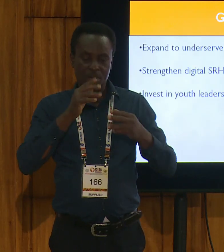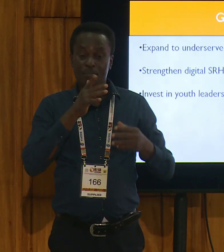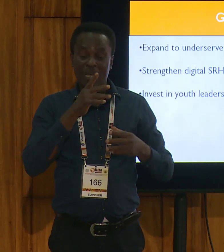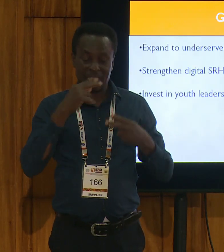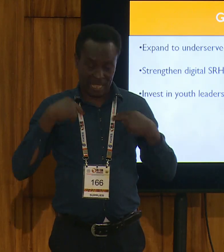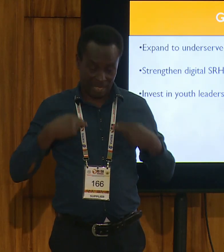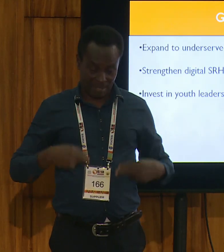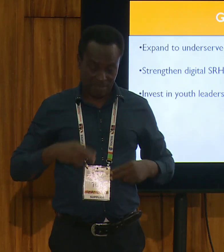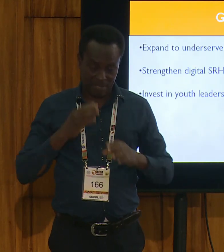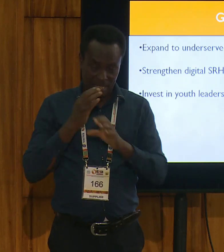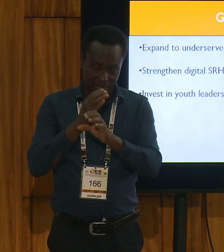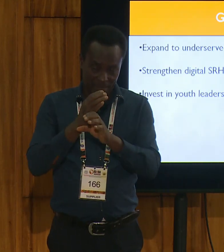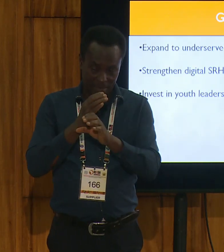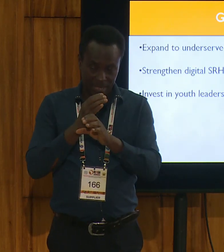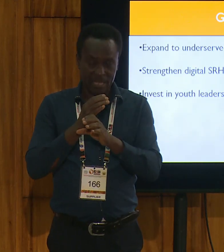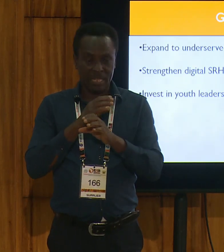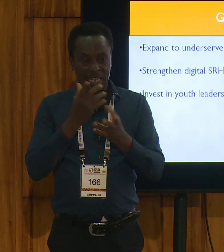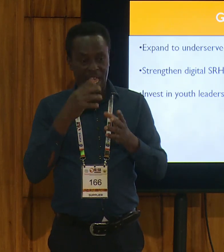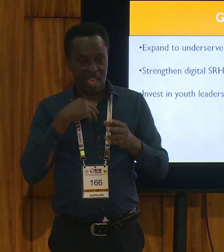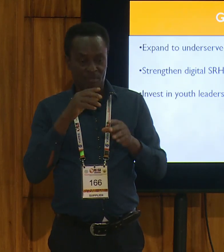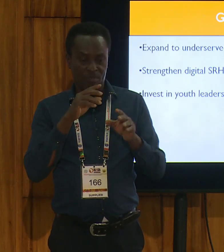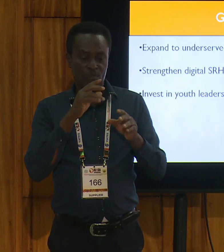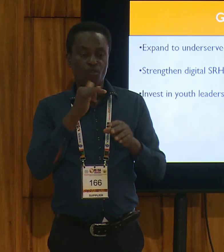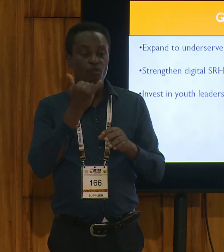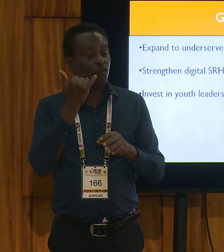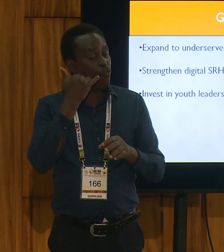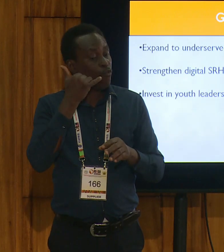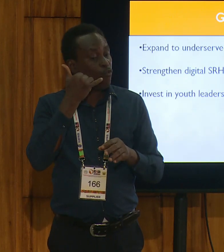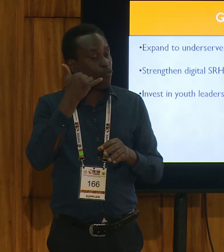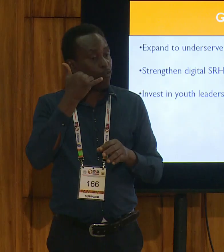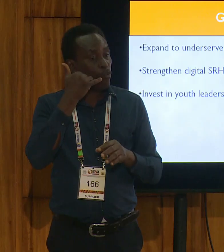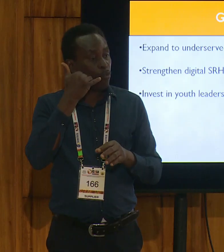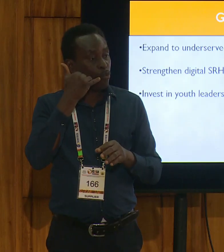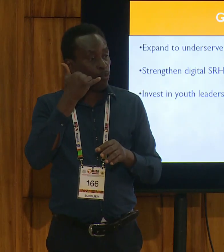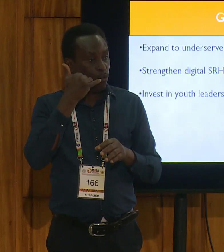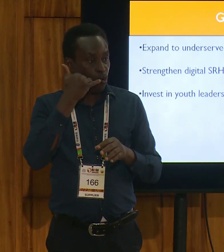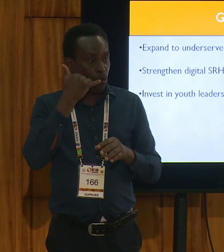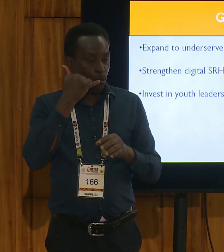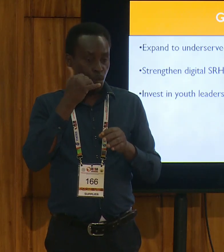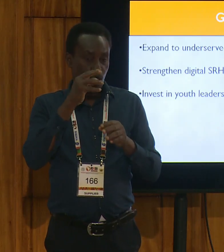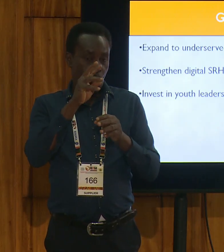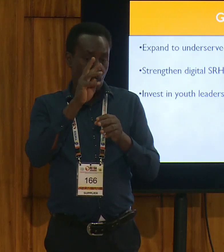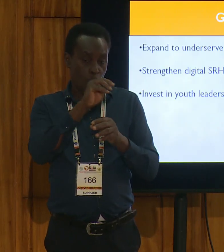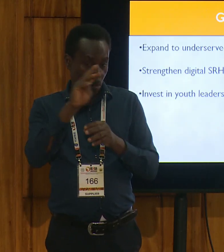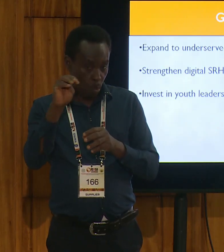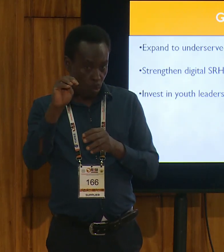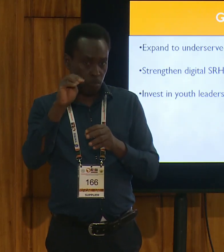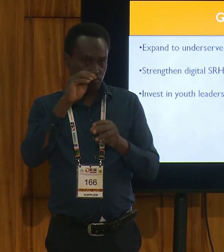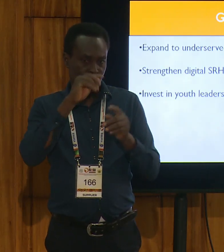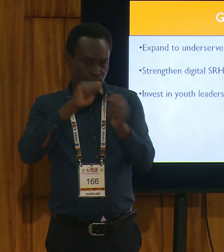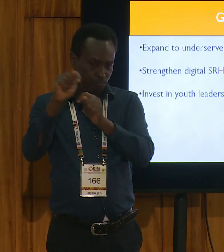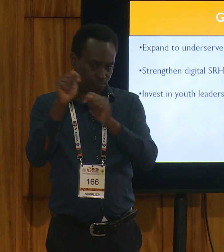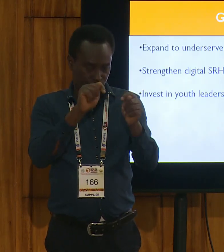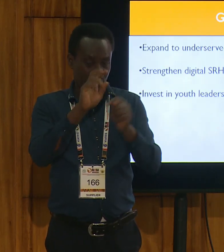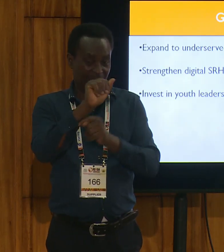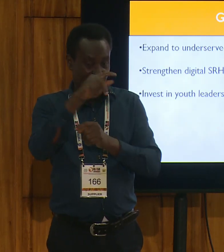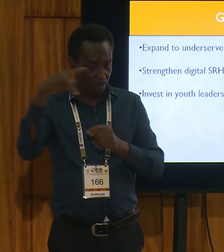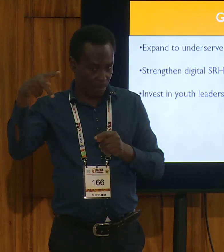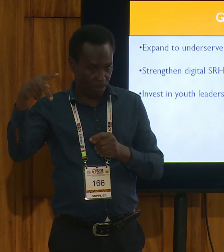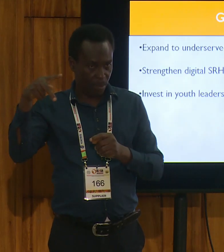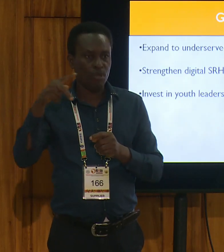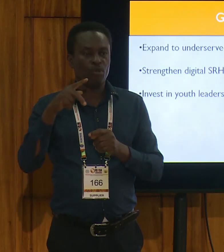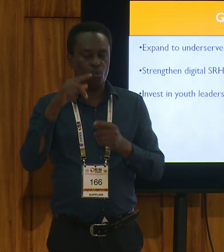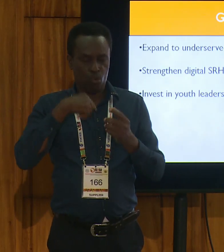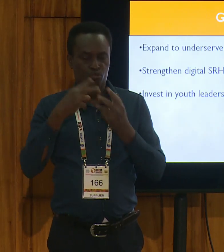have the YMK mobile app that can do that, and other youth-friendly apps that Ghana has. And we want